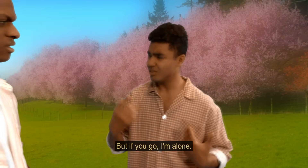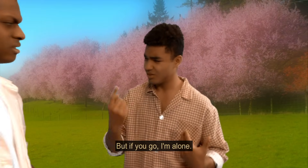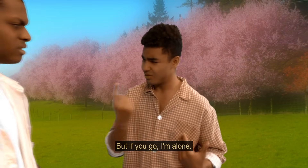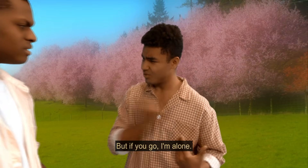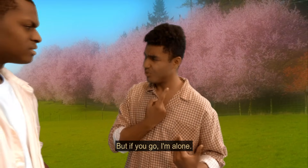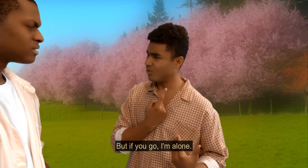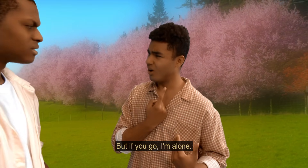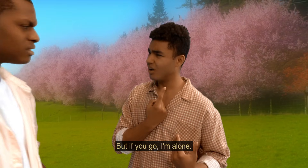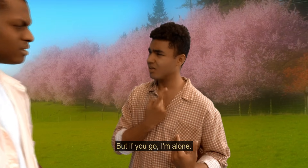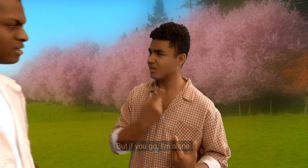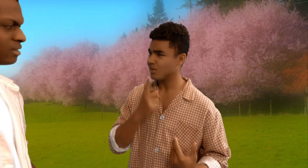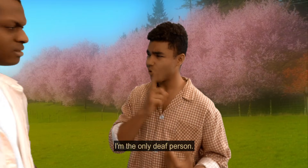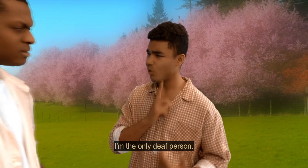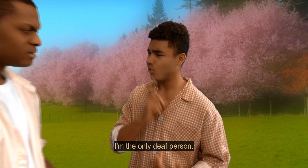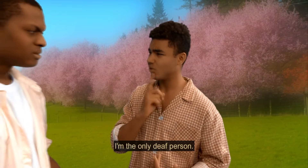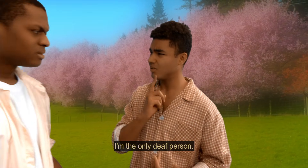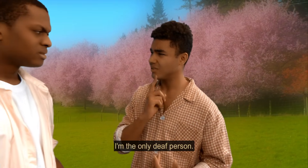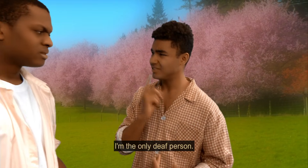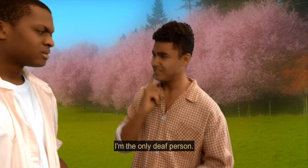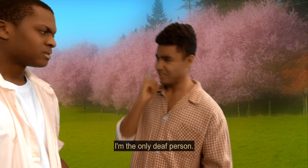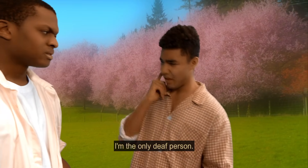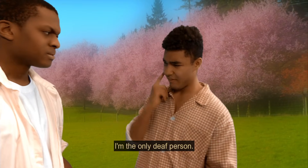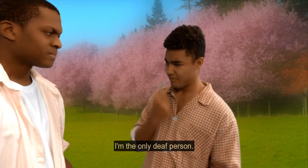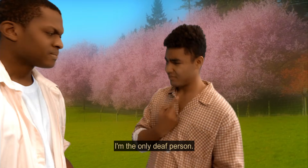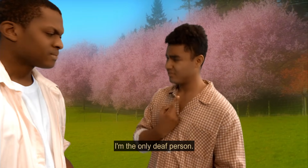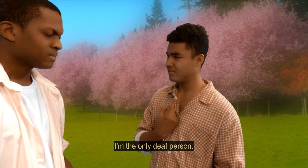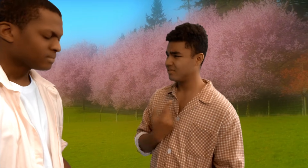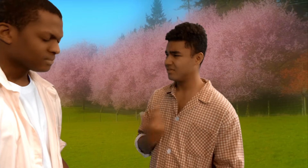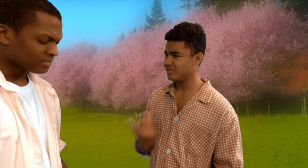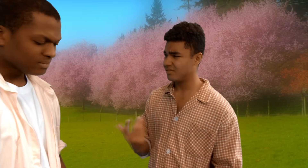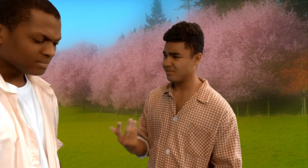I'm alone. I'm the only deaf person.